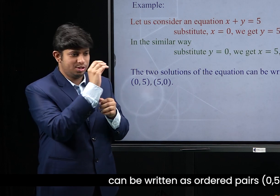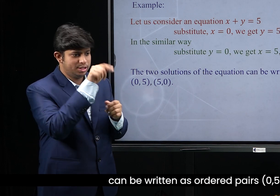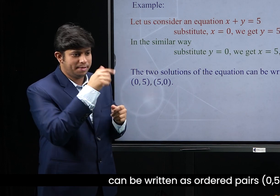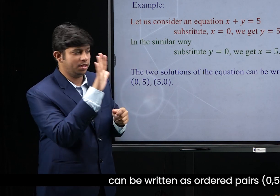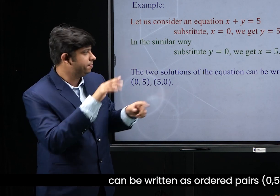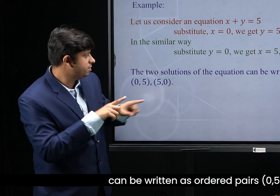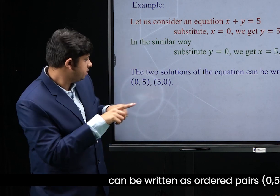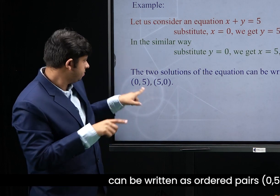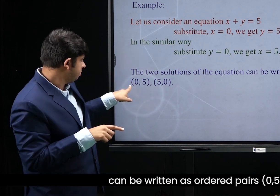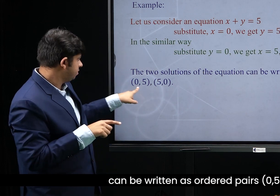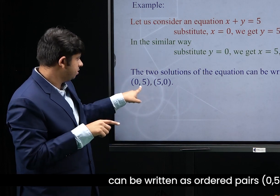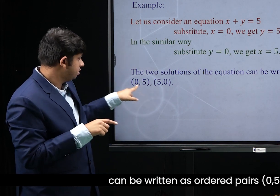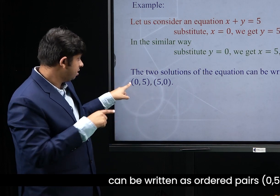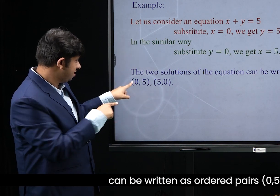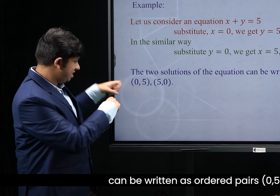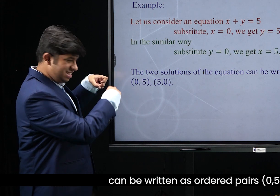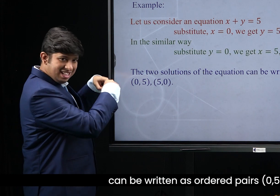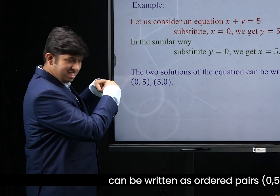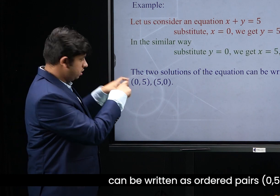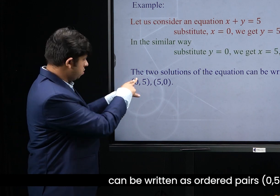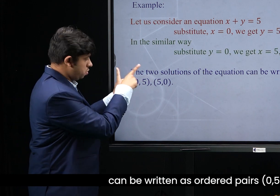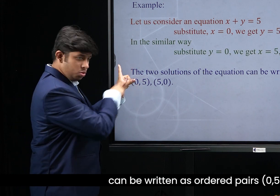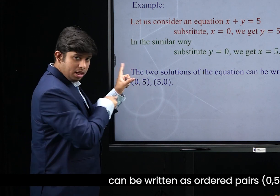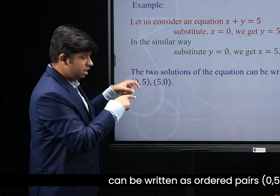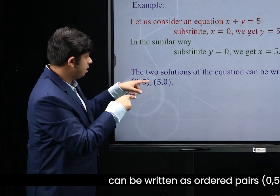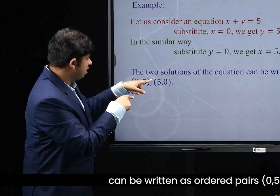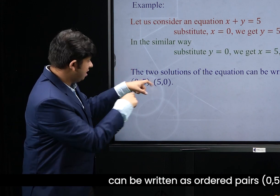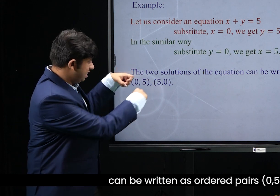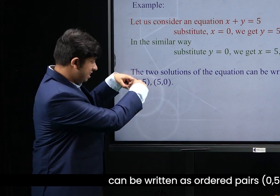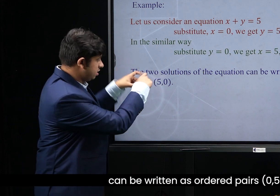written as ordered pairs 0, 5 and 5, 0.